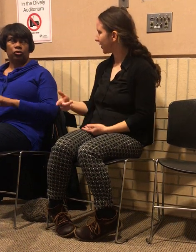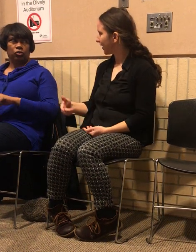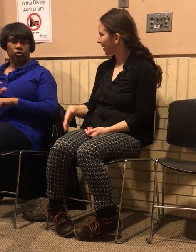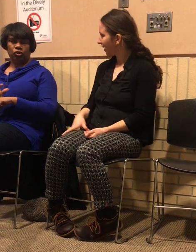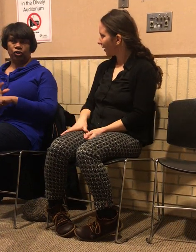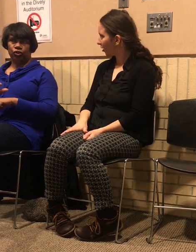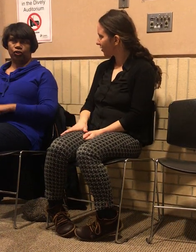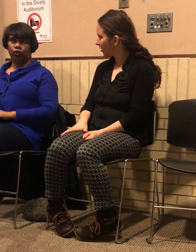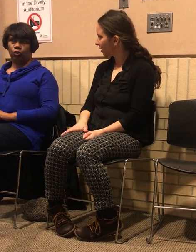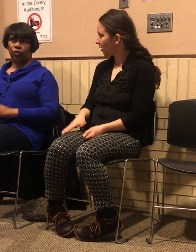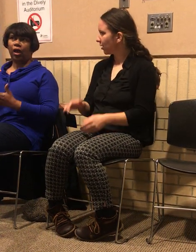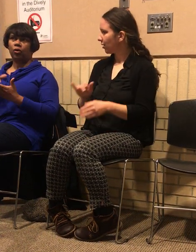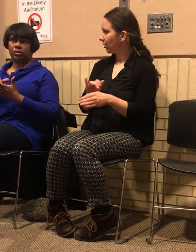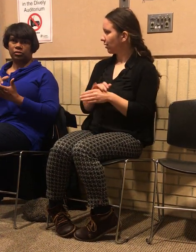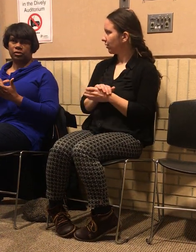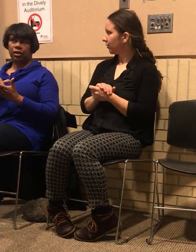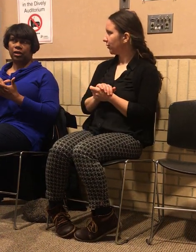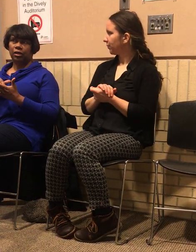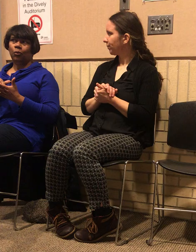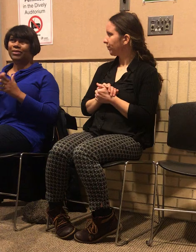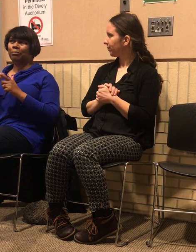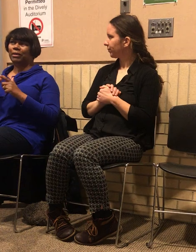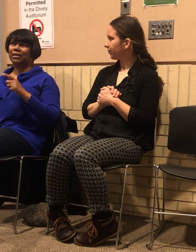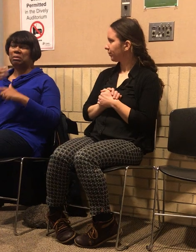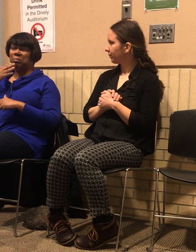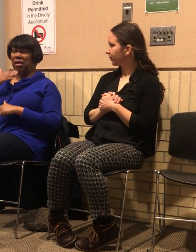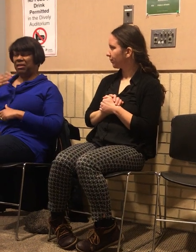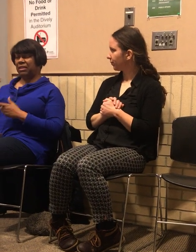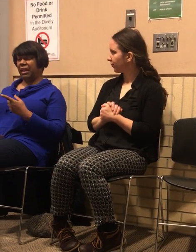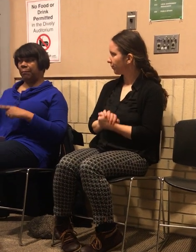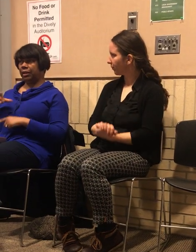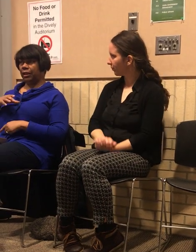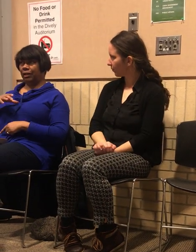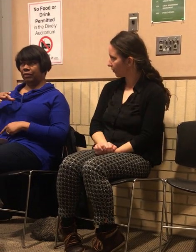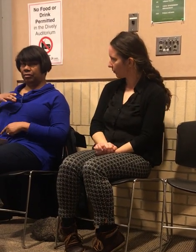biggest, baddest environmental thing happening in Cleveland. It